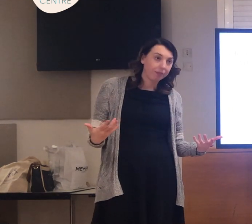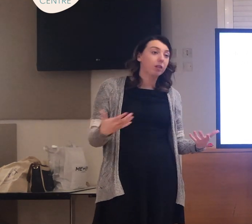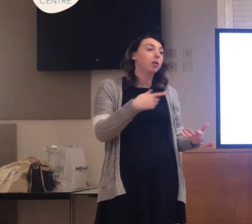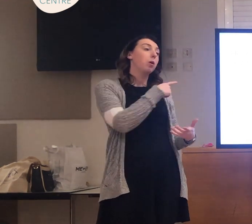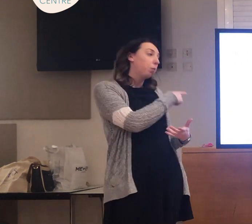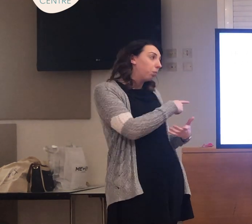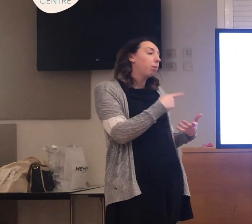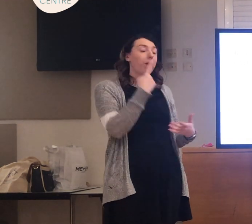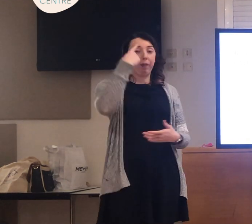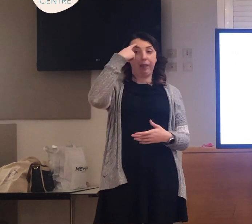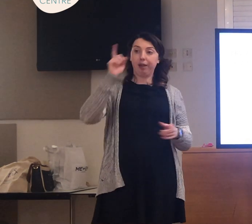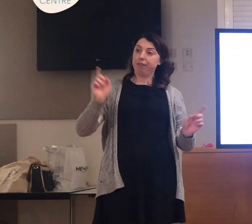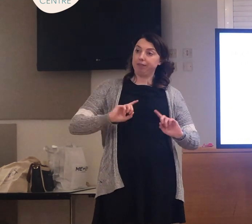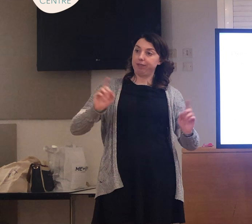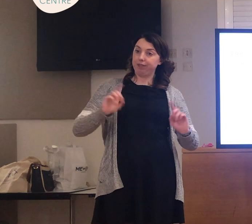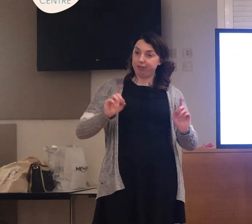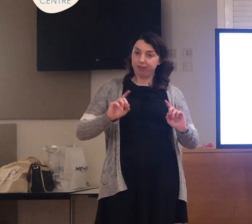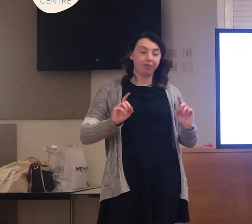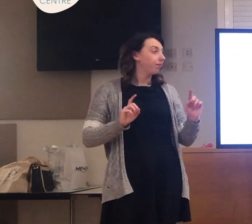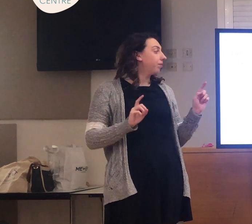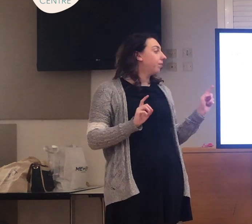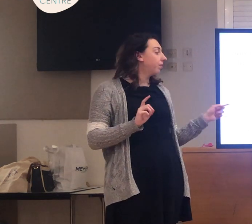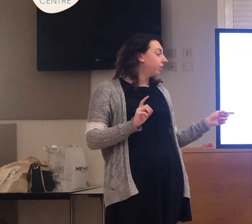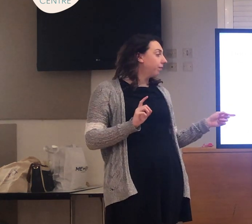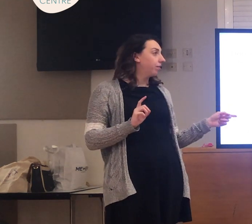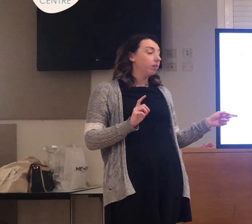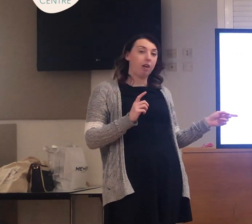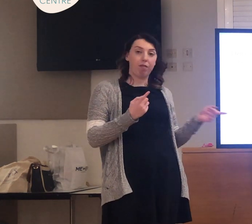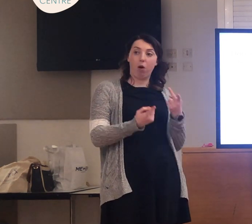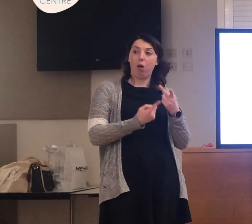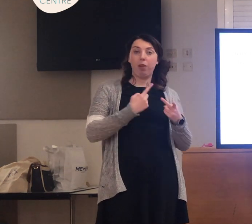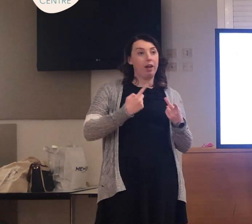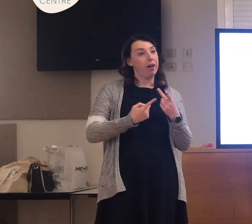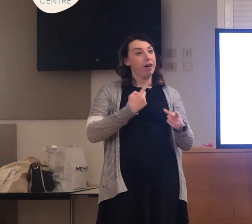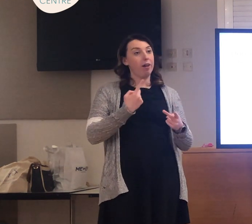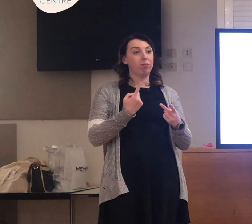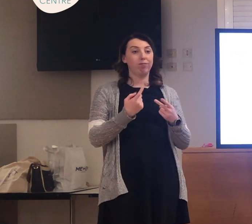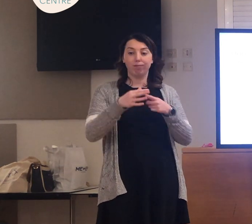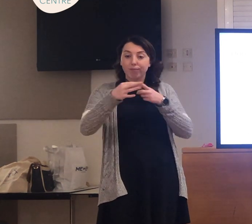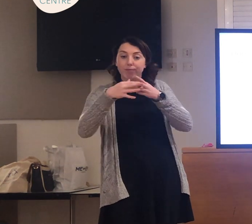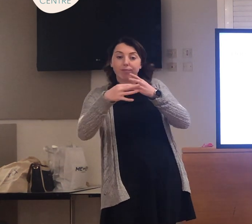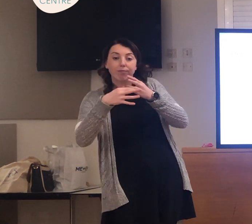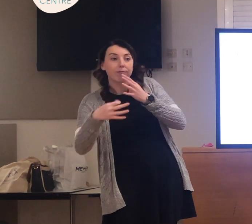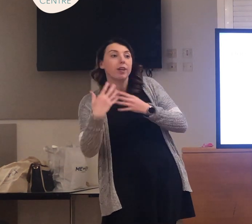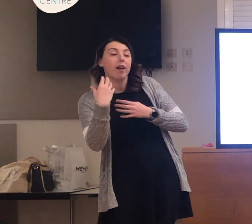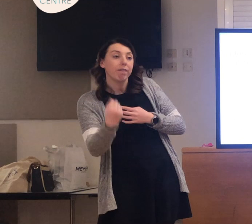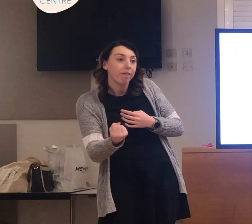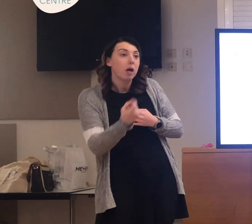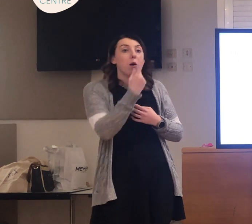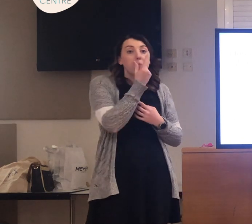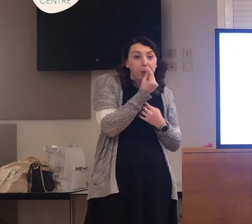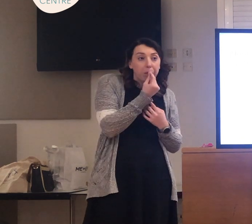And we also think and know that other things are going on at menopause. You might find